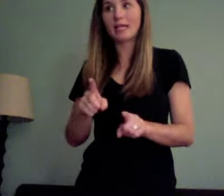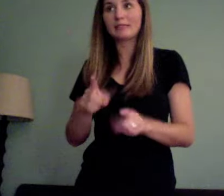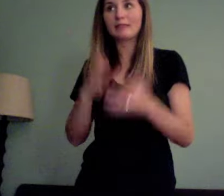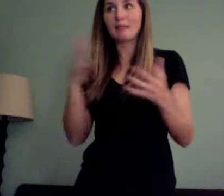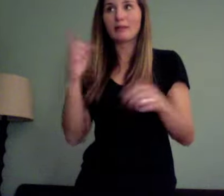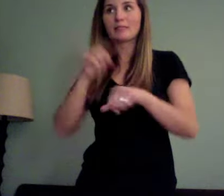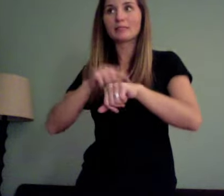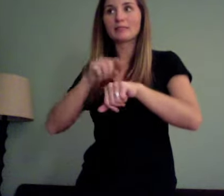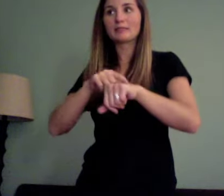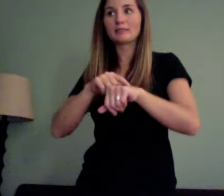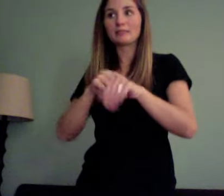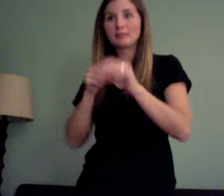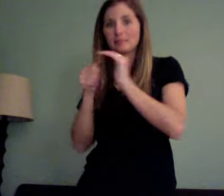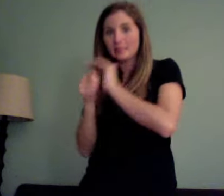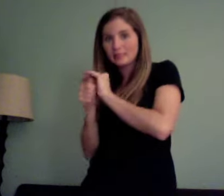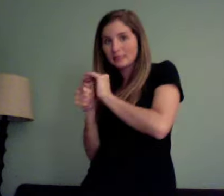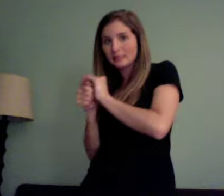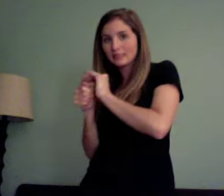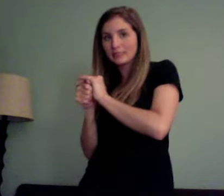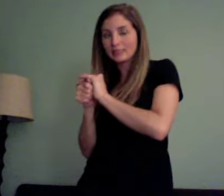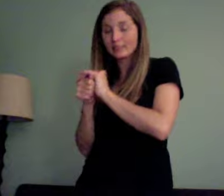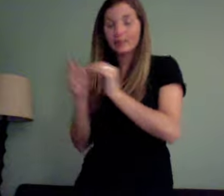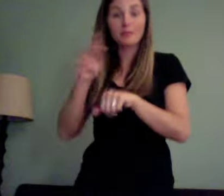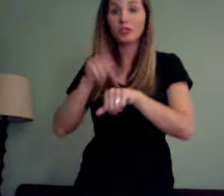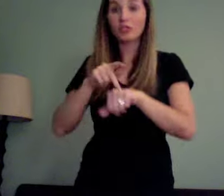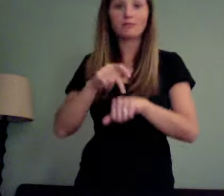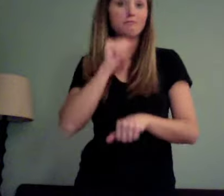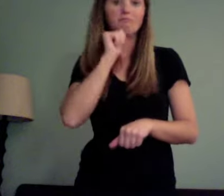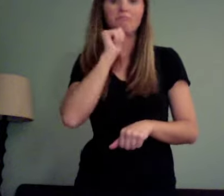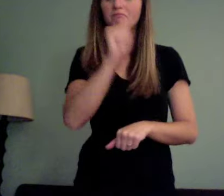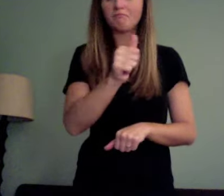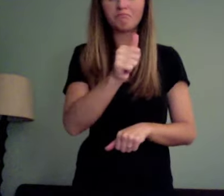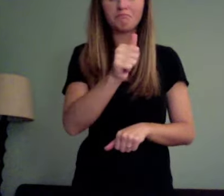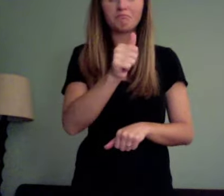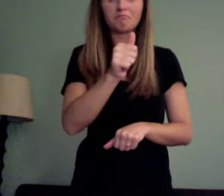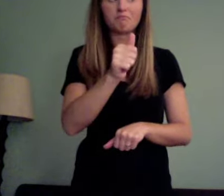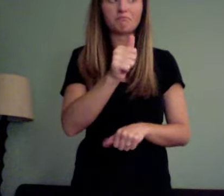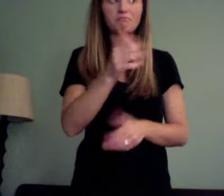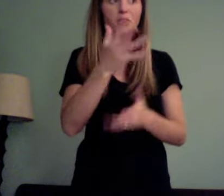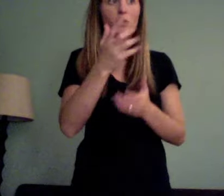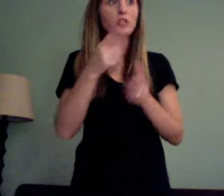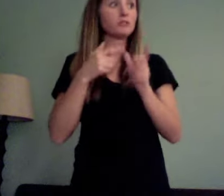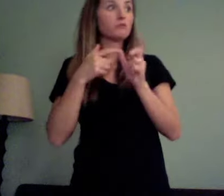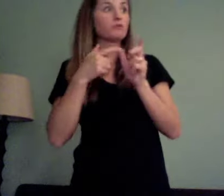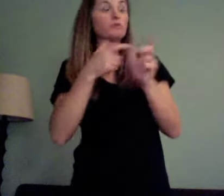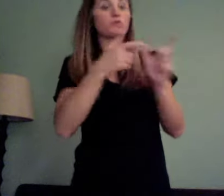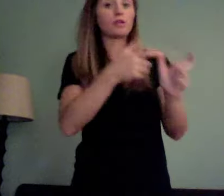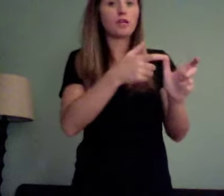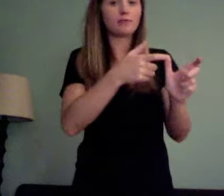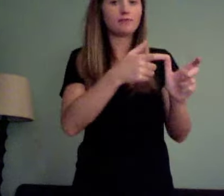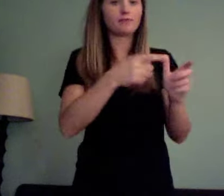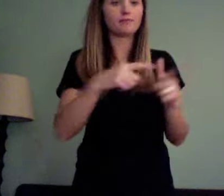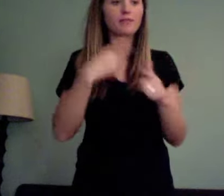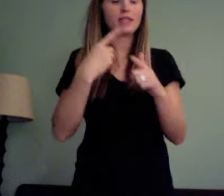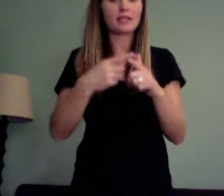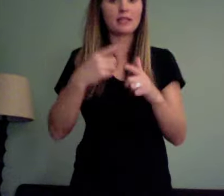this moment, Peter doesn't. He's inspired to run towards Jesus in light of the past failure. So what does he do? Look at the next passage. Verse 7,